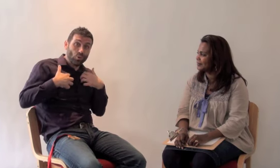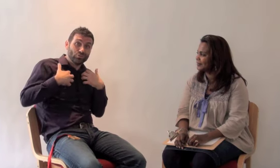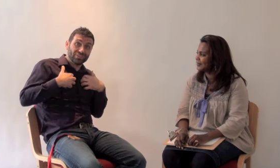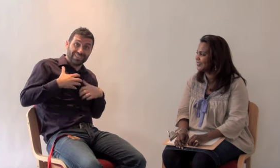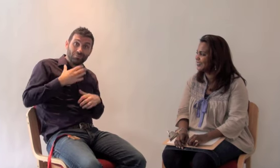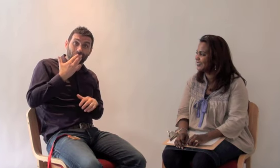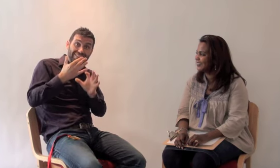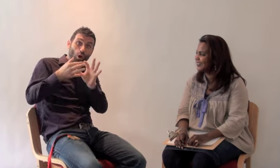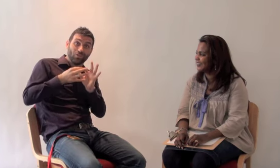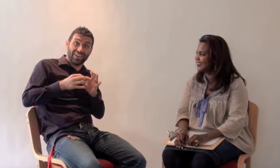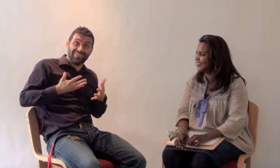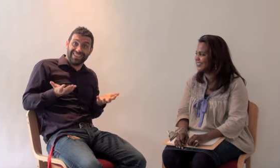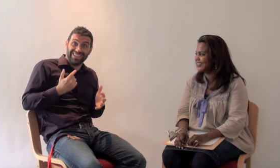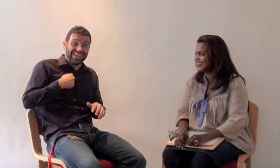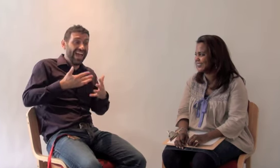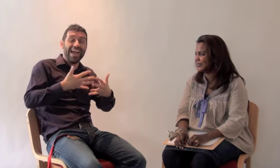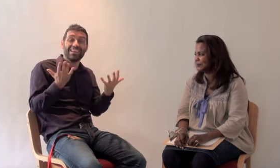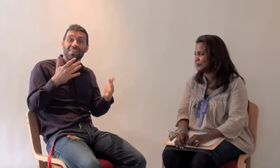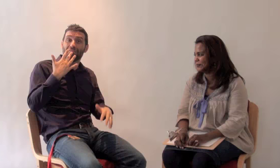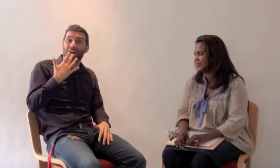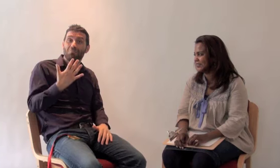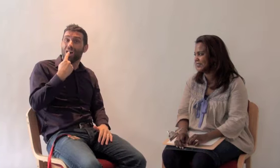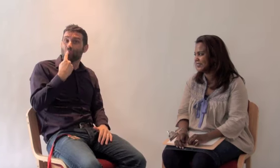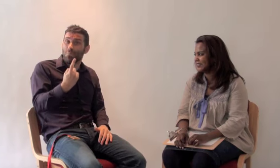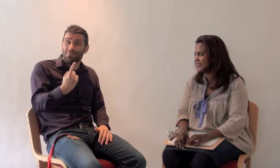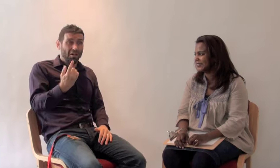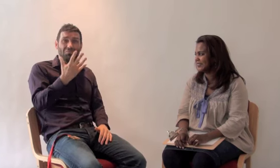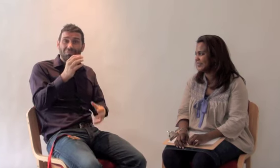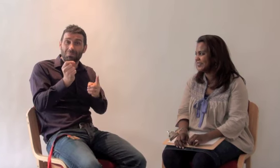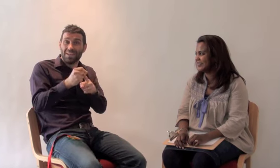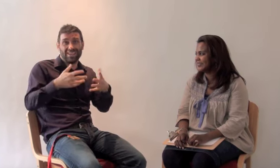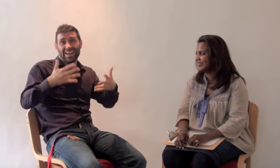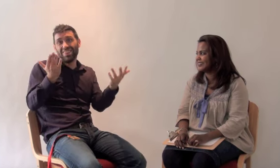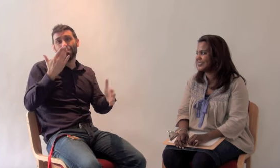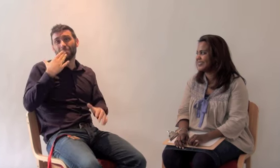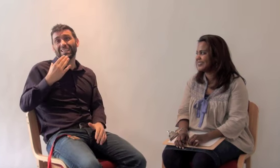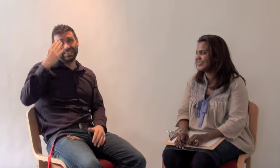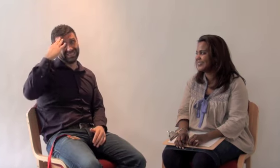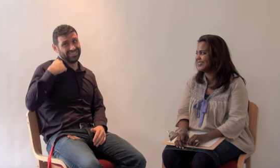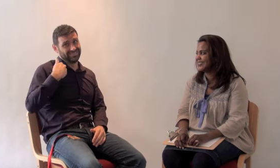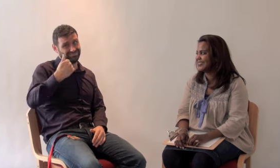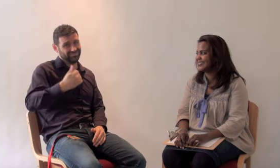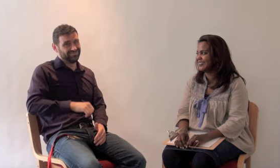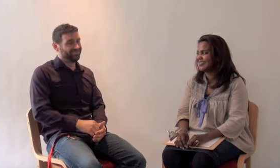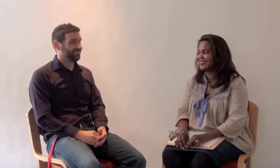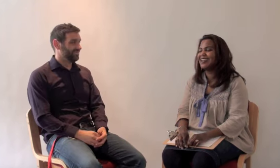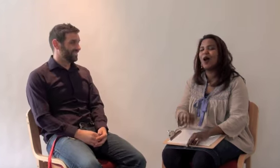So if you're interested, please contact us. Anything, £5, £1, 10p, anything, please just let me